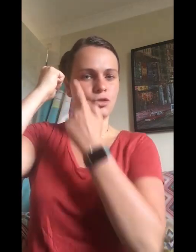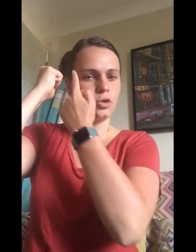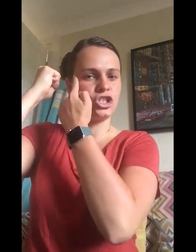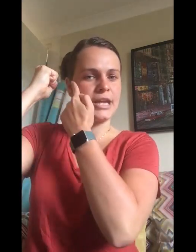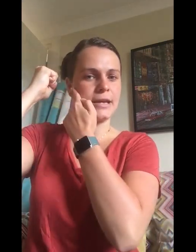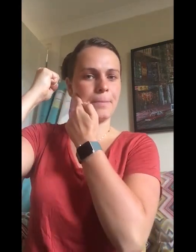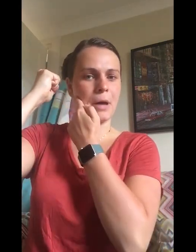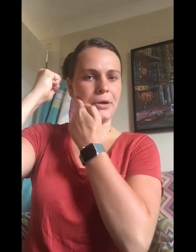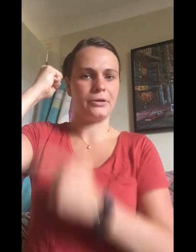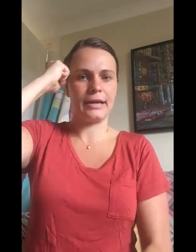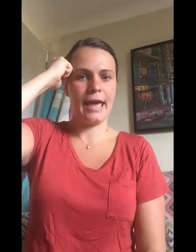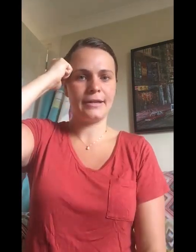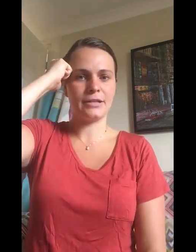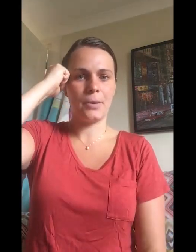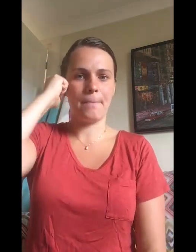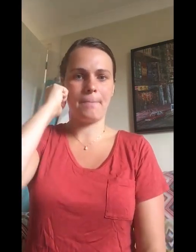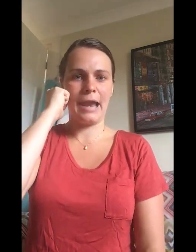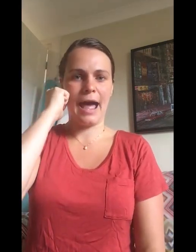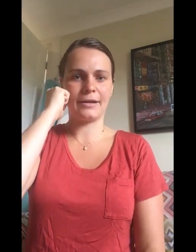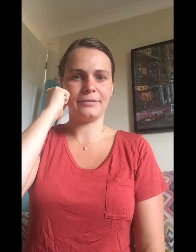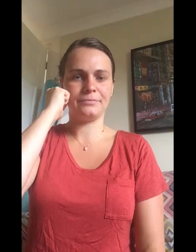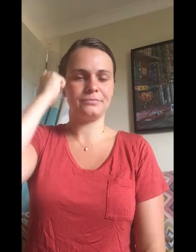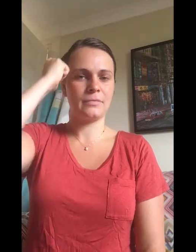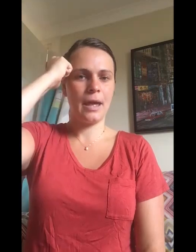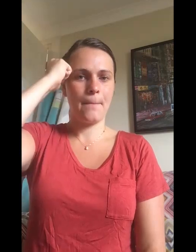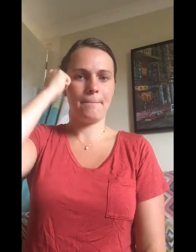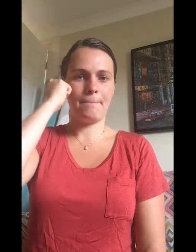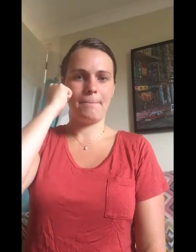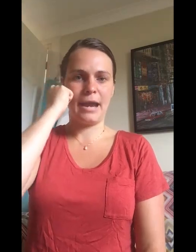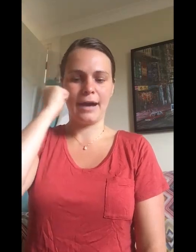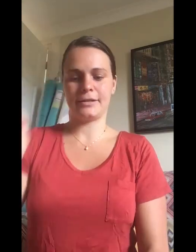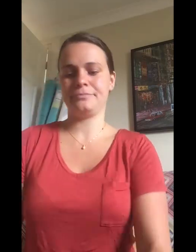your cheekbone, okay? So black, black.